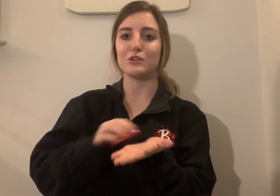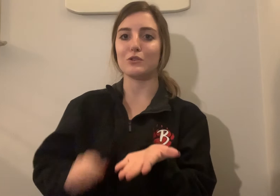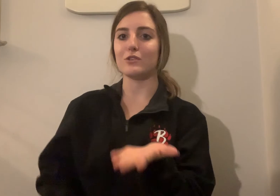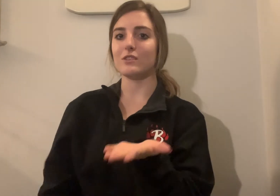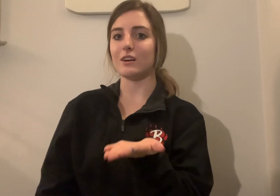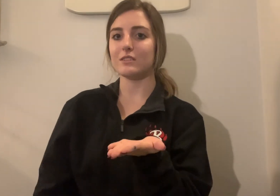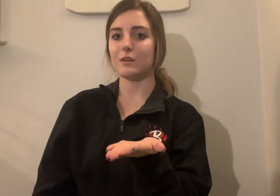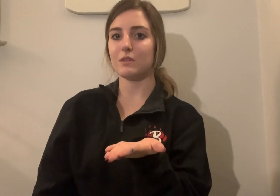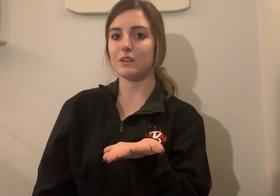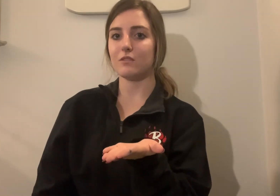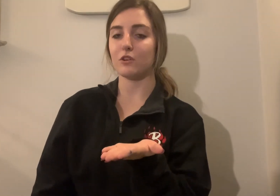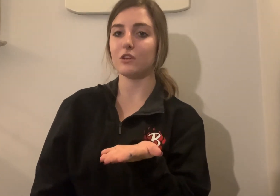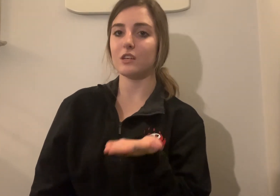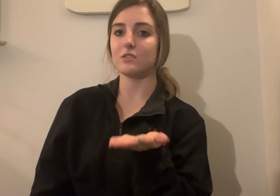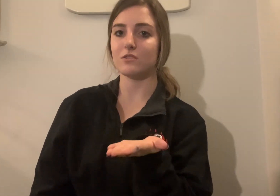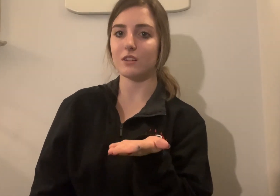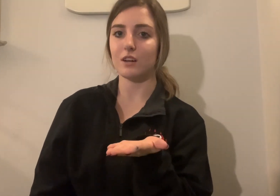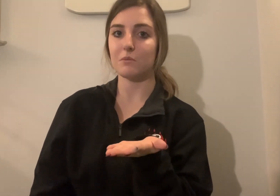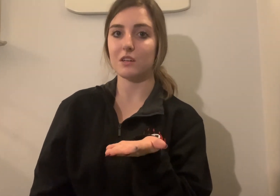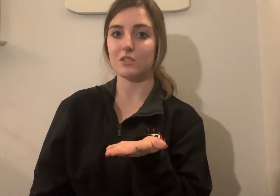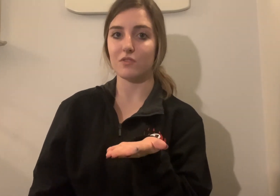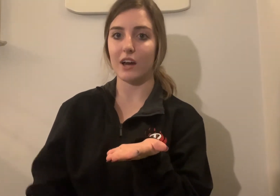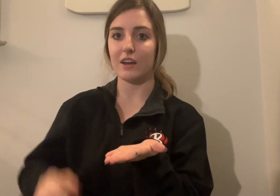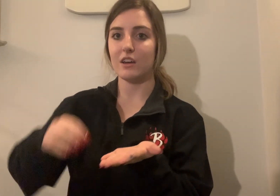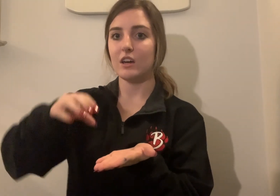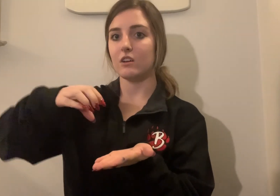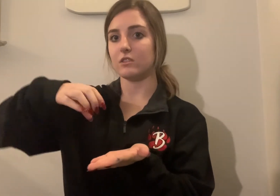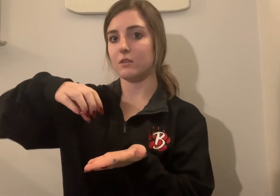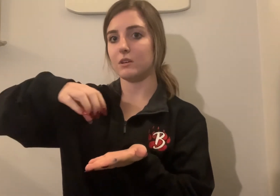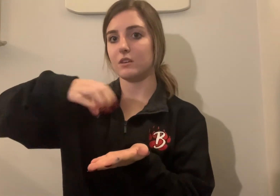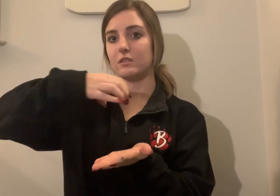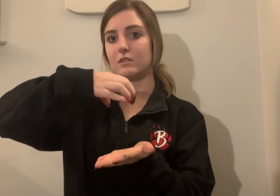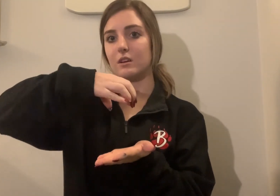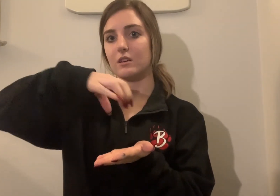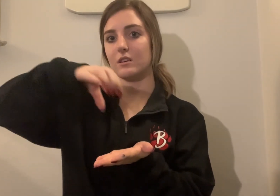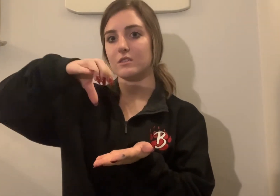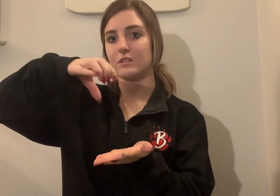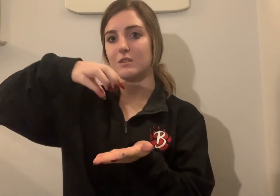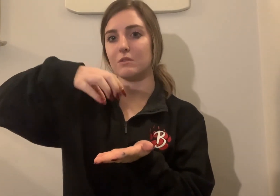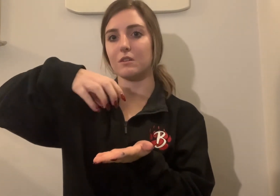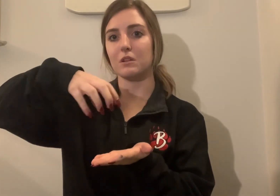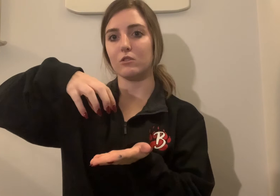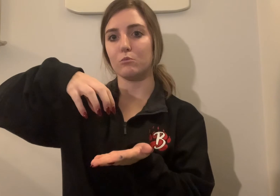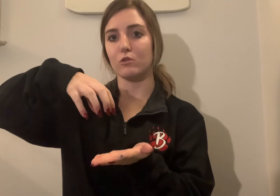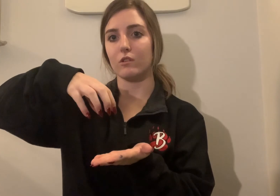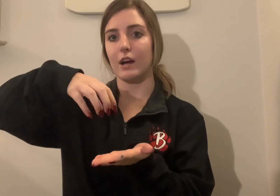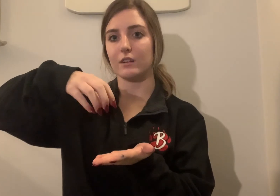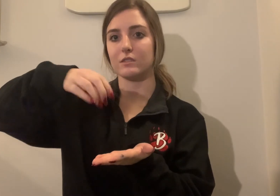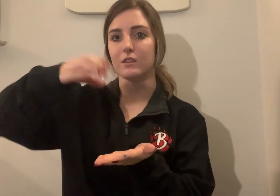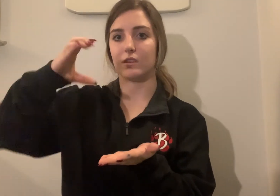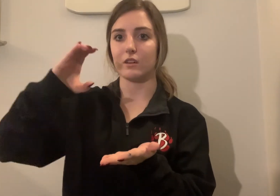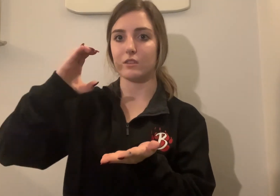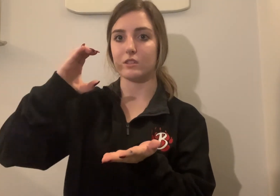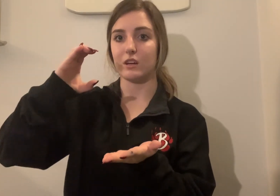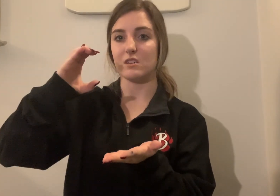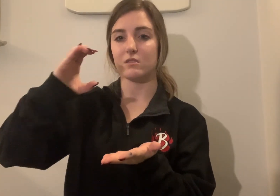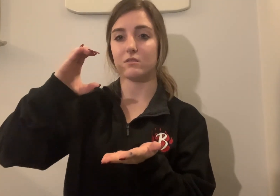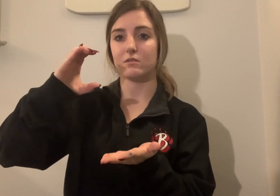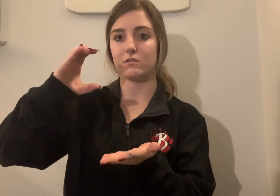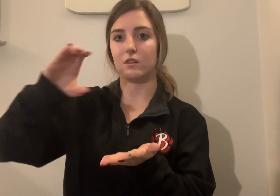your non-dominant, for cookies, your non-dominant is flat. Your dominant is kind of in a C, but it can be a little more relaxed than like the tight